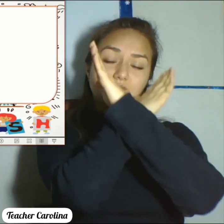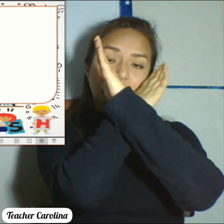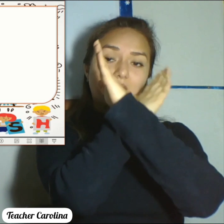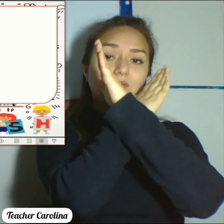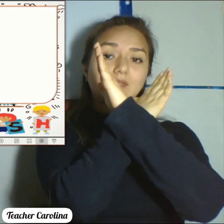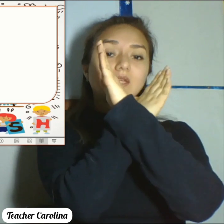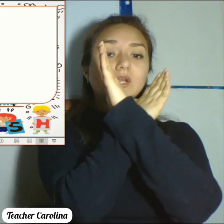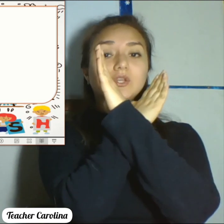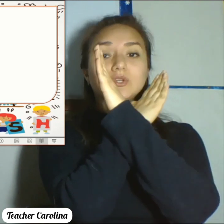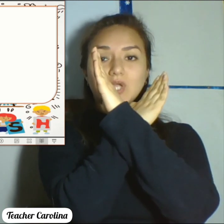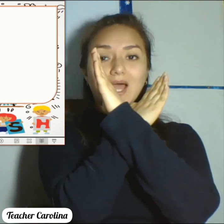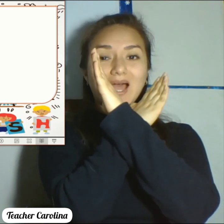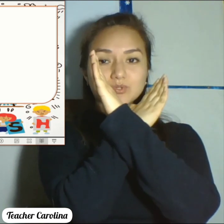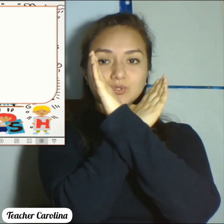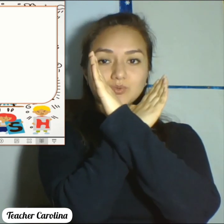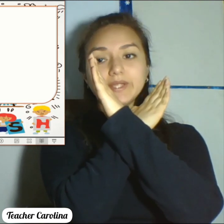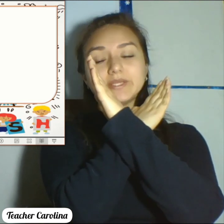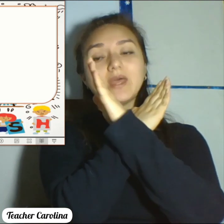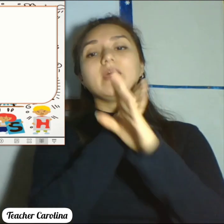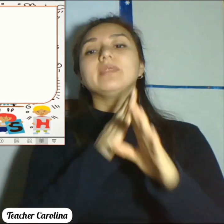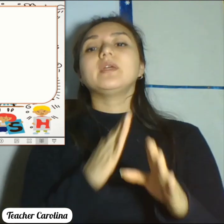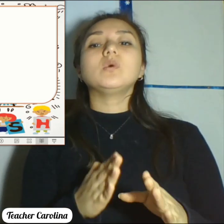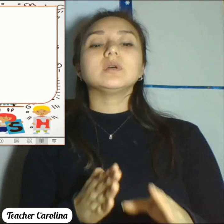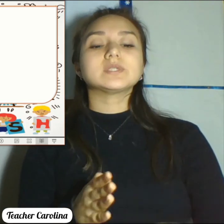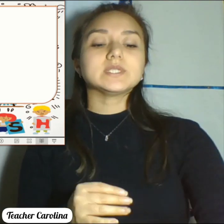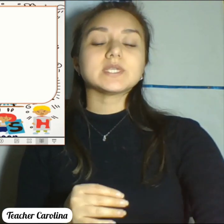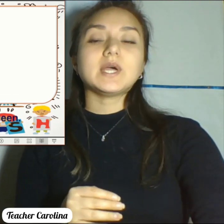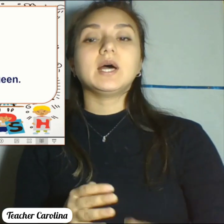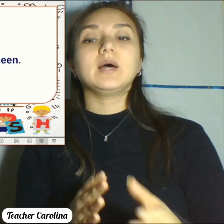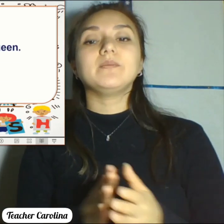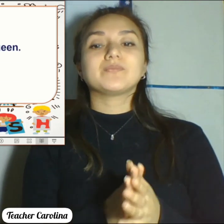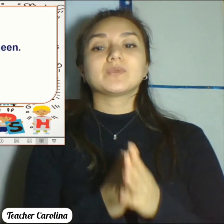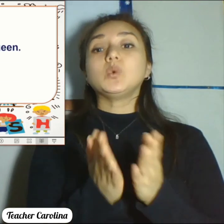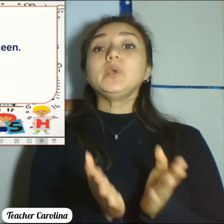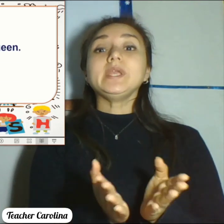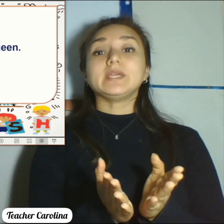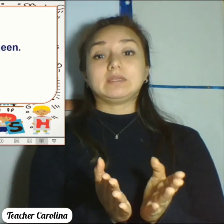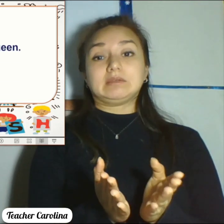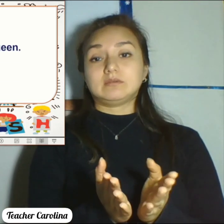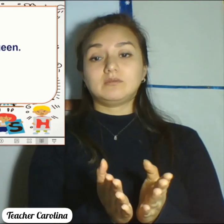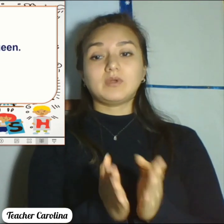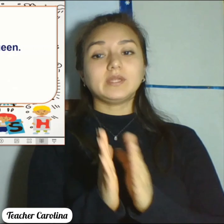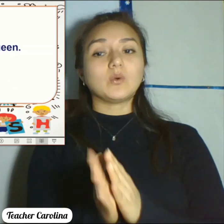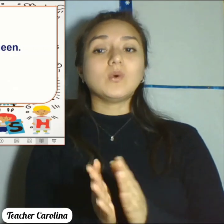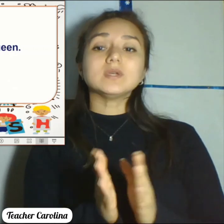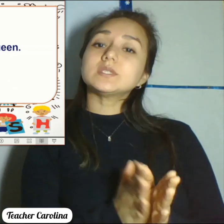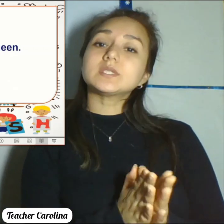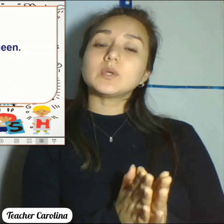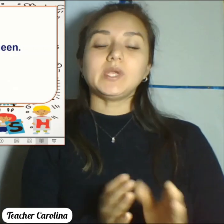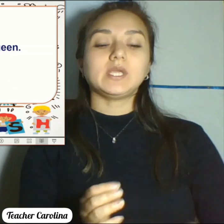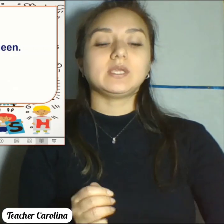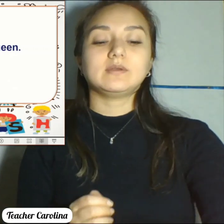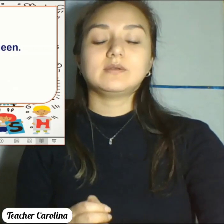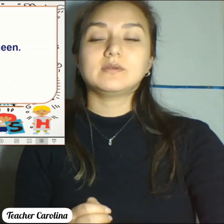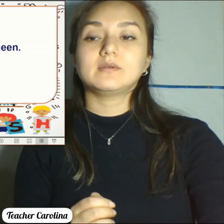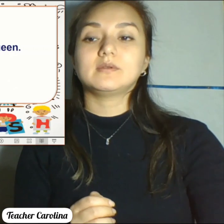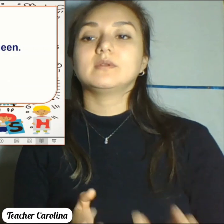have in there cross out, right? There wasn't a queen, right? There wasn't a queen.